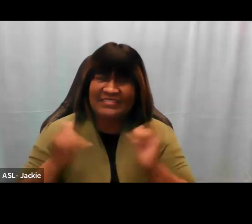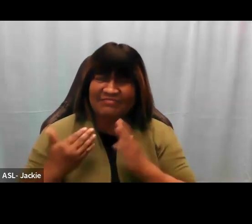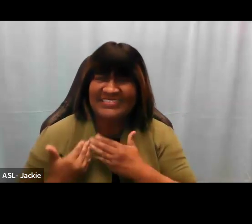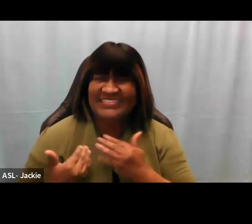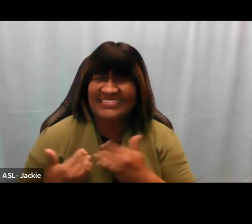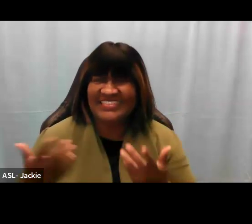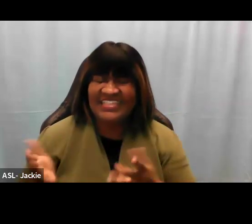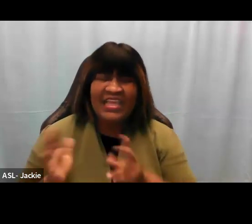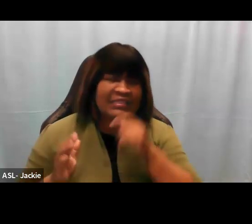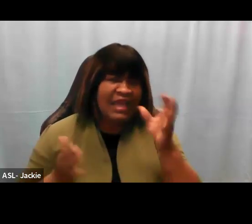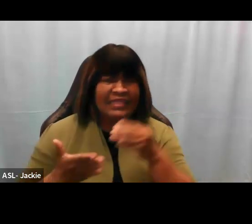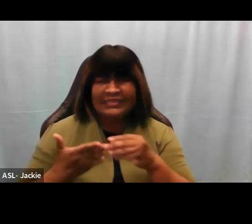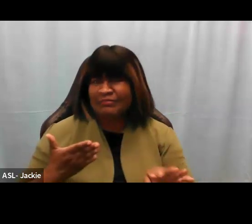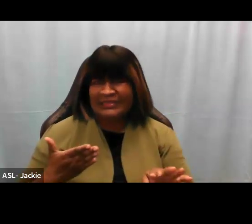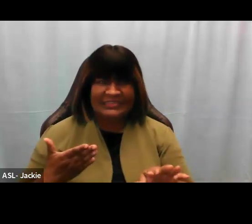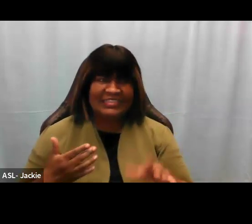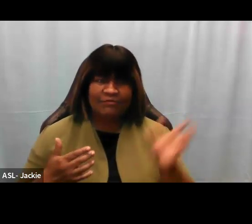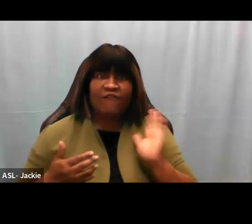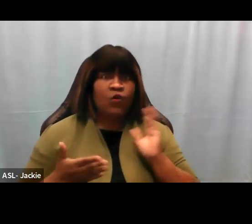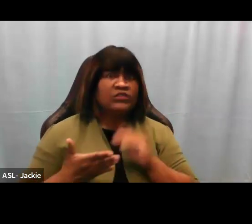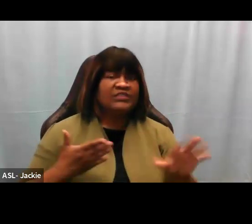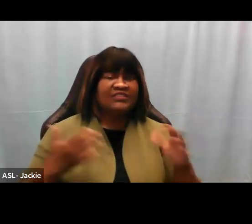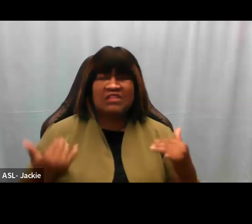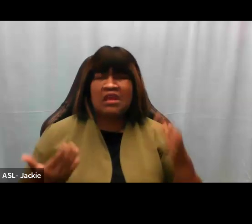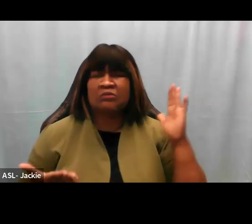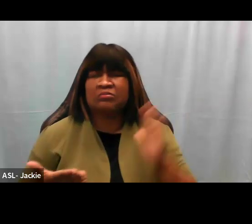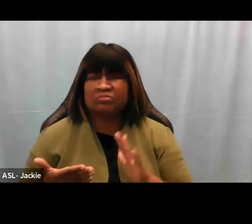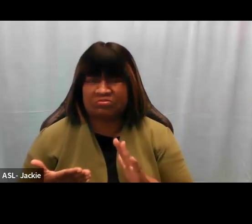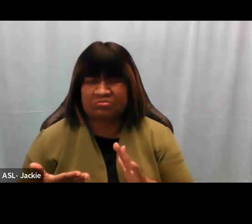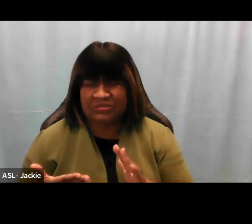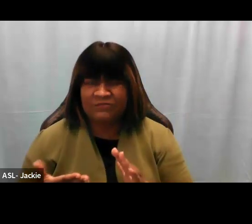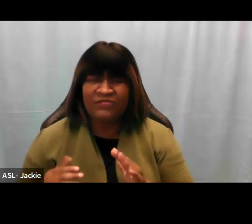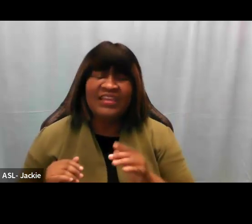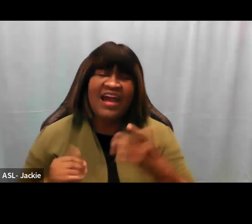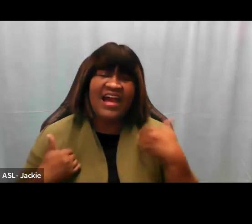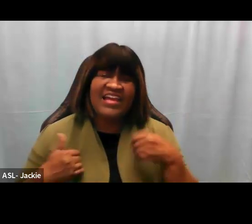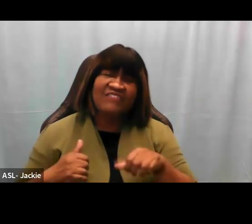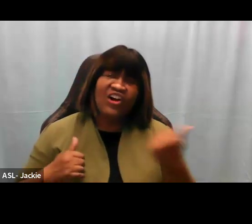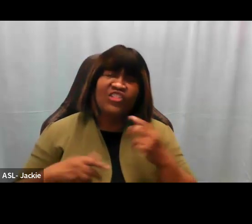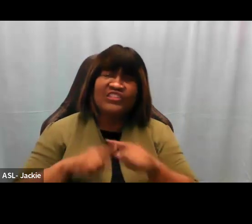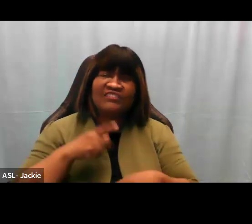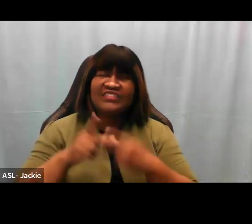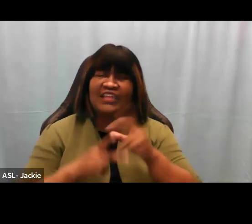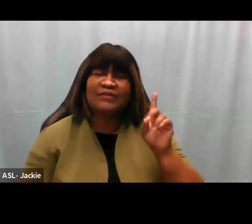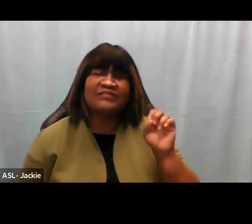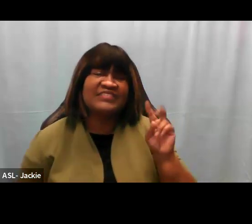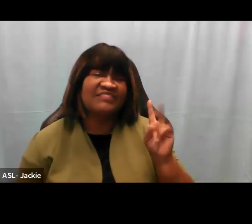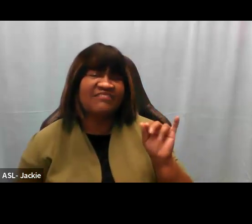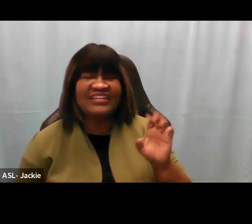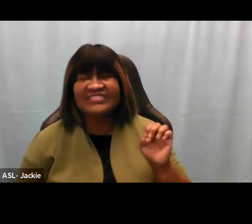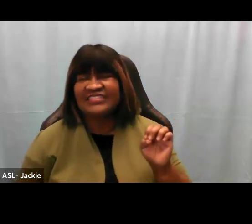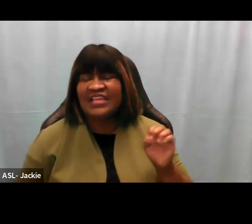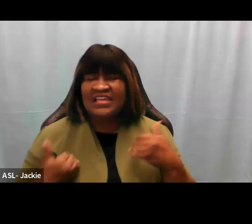not as expensive as it once was. I have other devices. We can now get